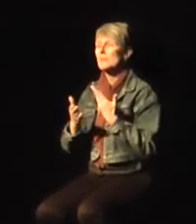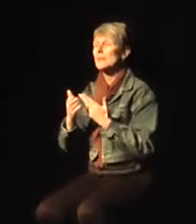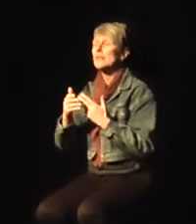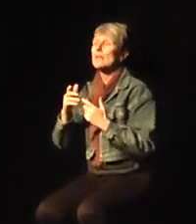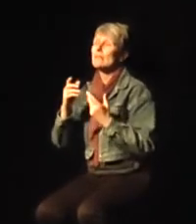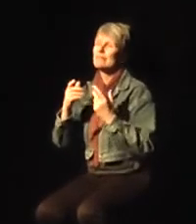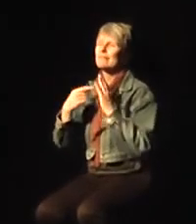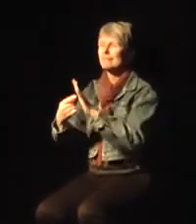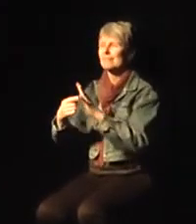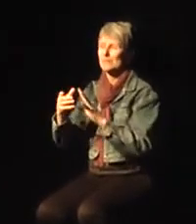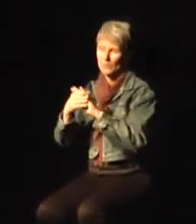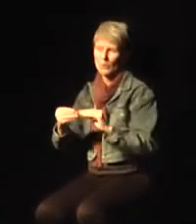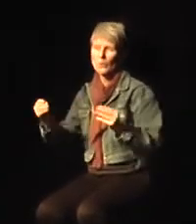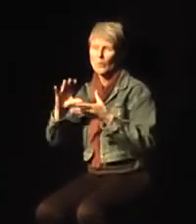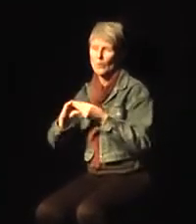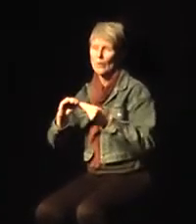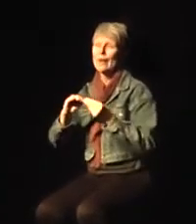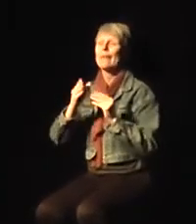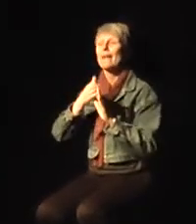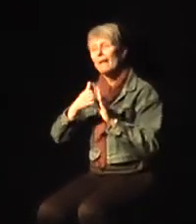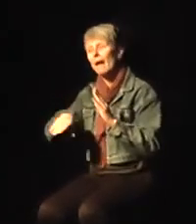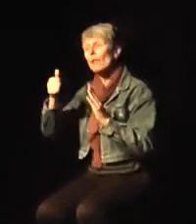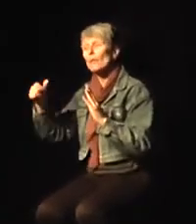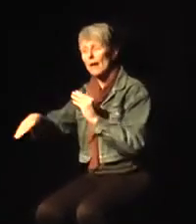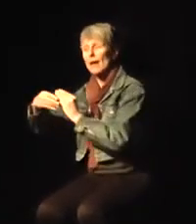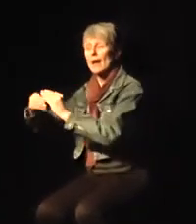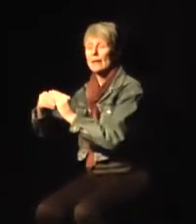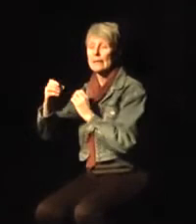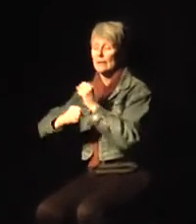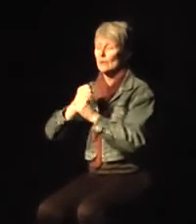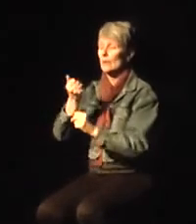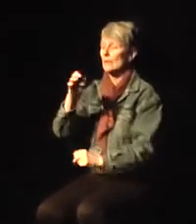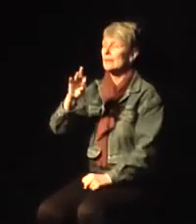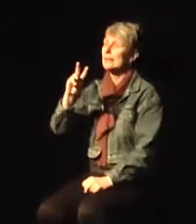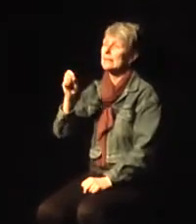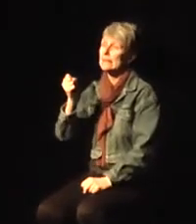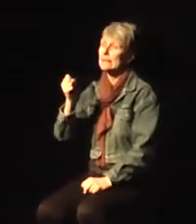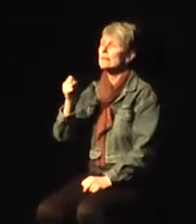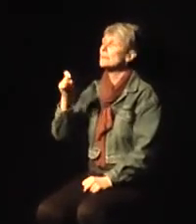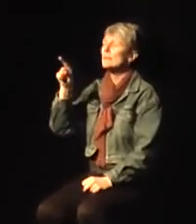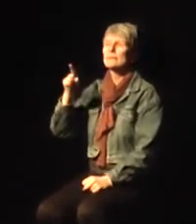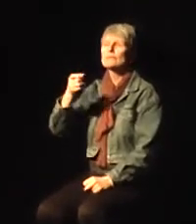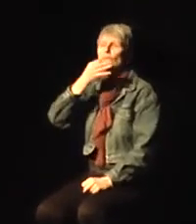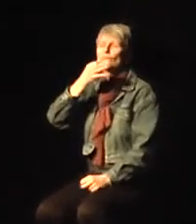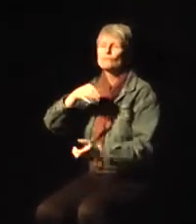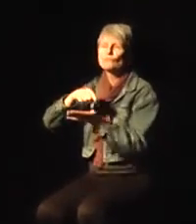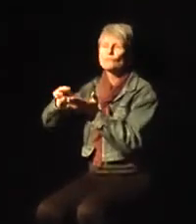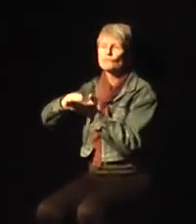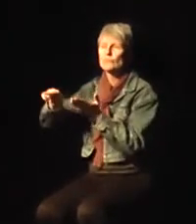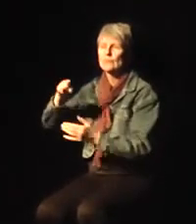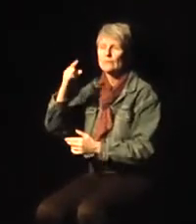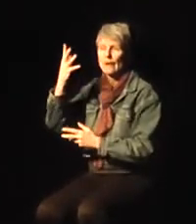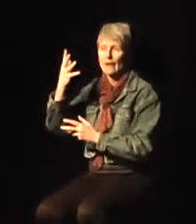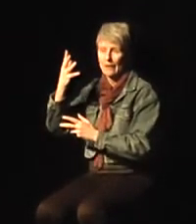Let me share an urban legend, and then we'll go from there. In the late 1960s, researchers did an experiment. It was called the 5